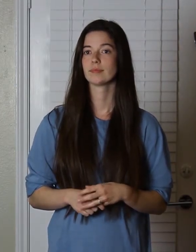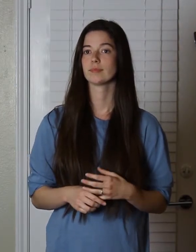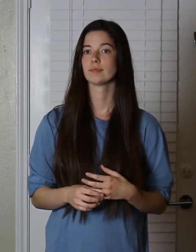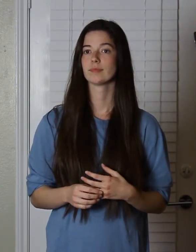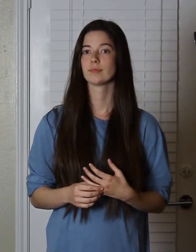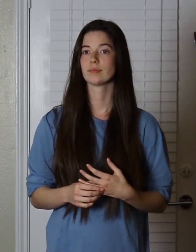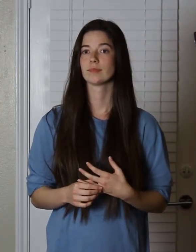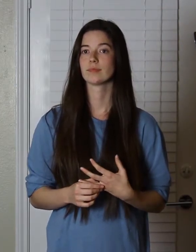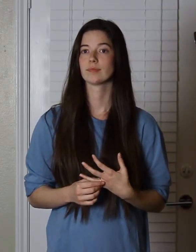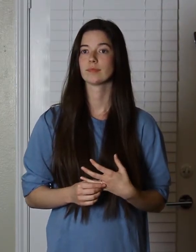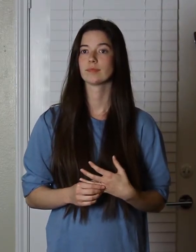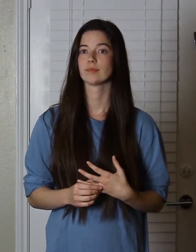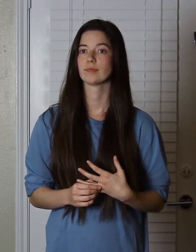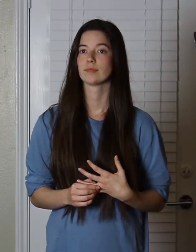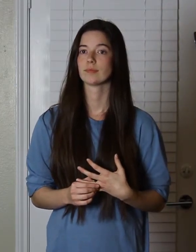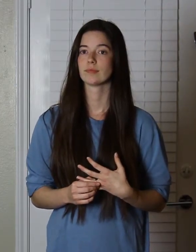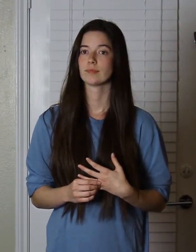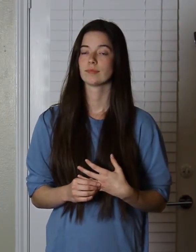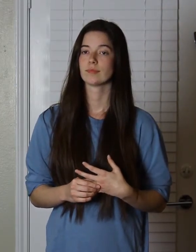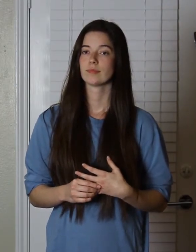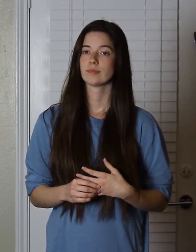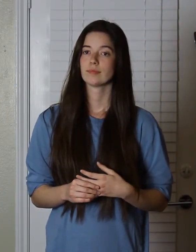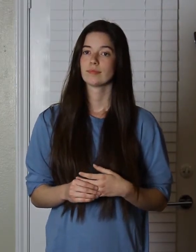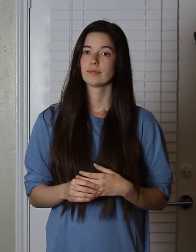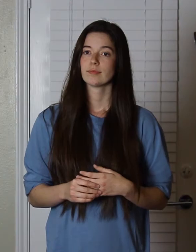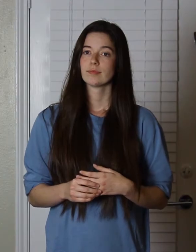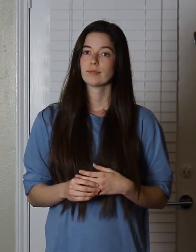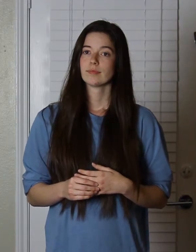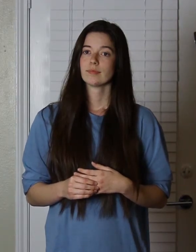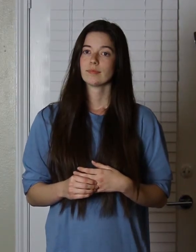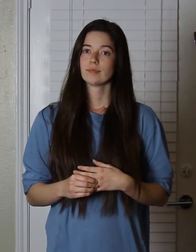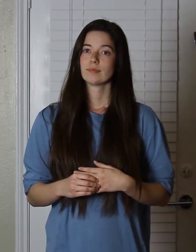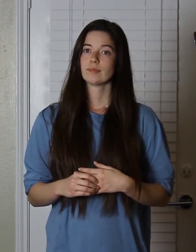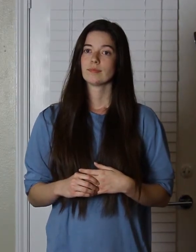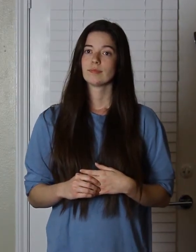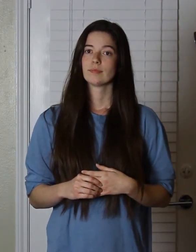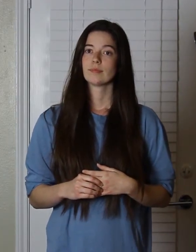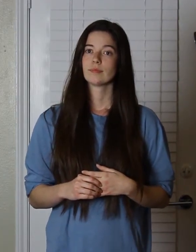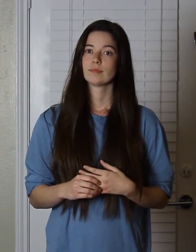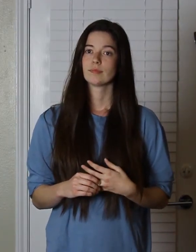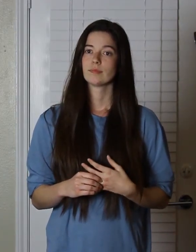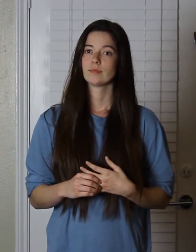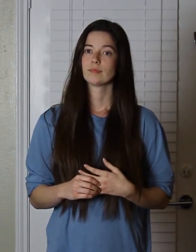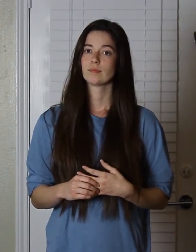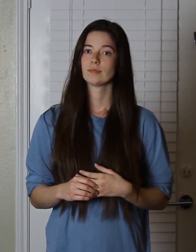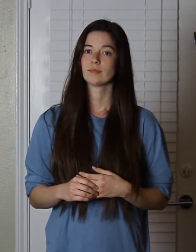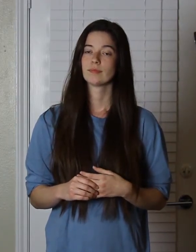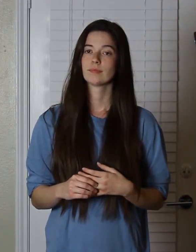run over the soil and collect in the oceans, lakes, or rivers, where the cycle starts all over